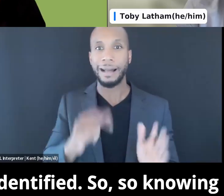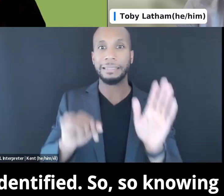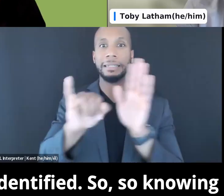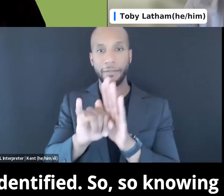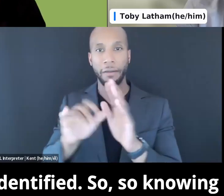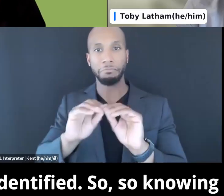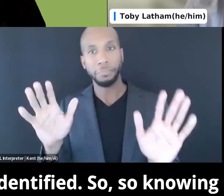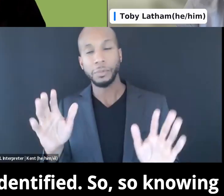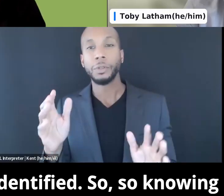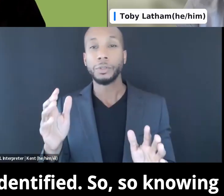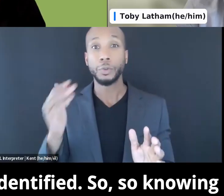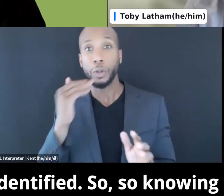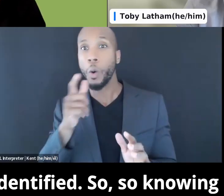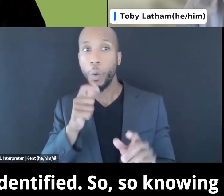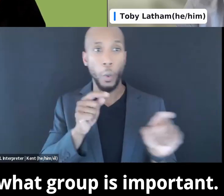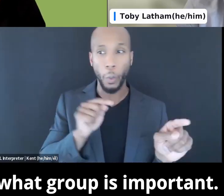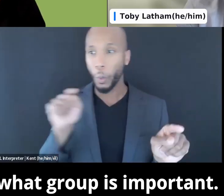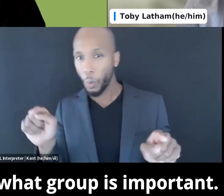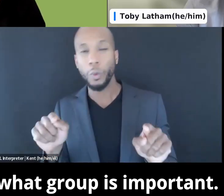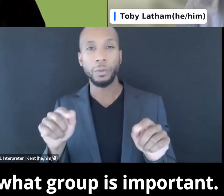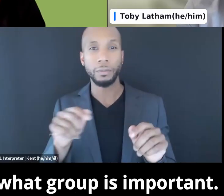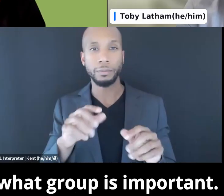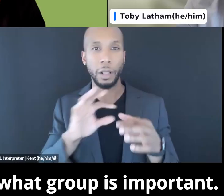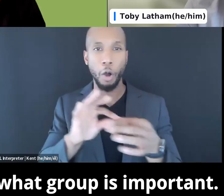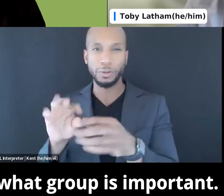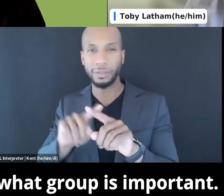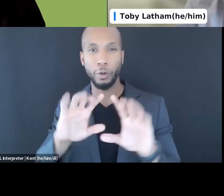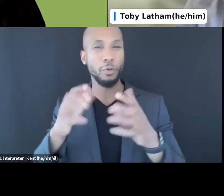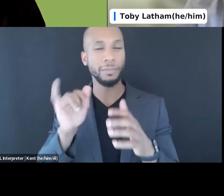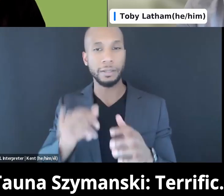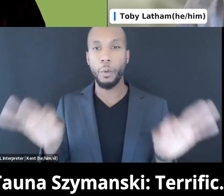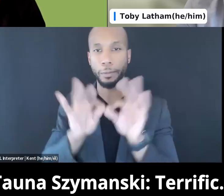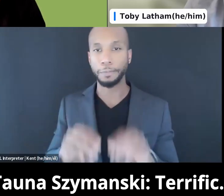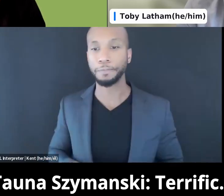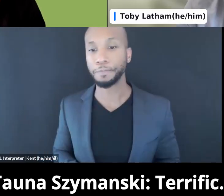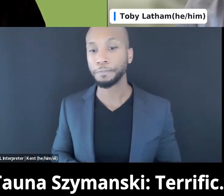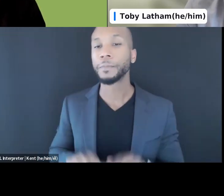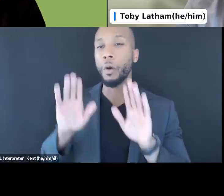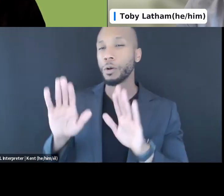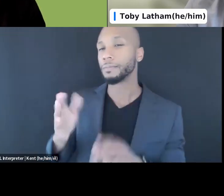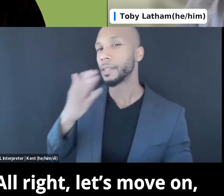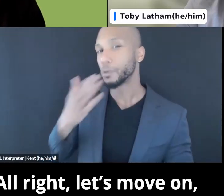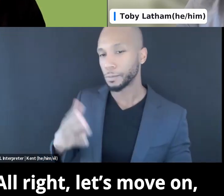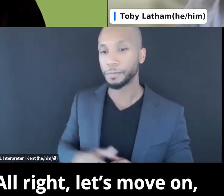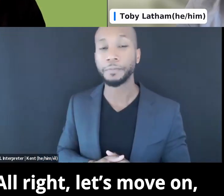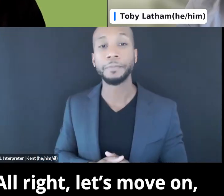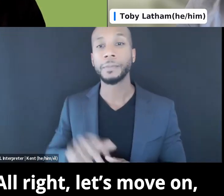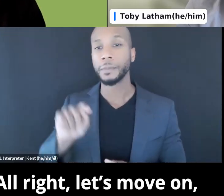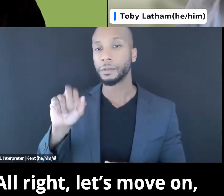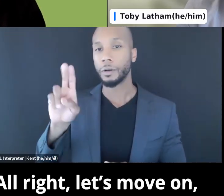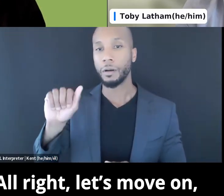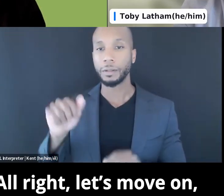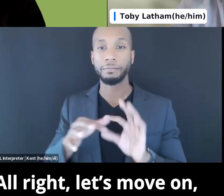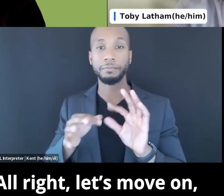identified. So knowing who's where and with what group is important. Terrific. Thank you. All right, let's move